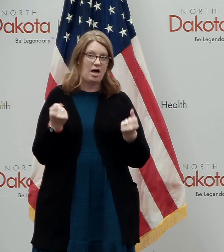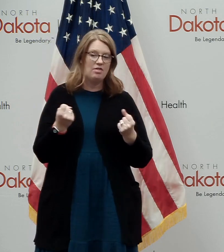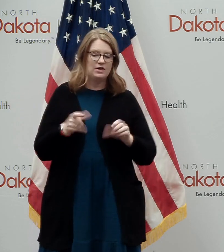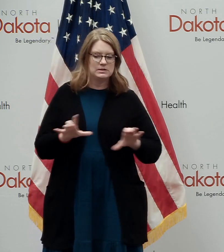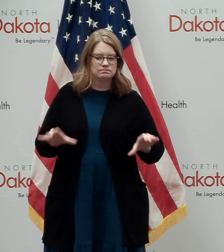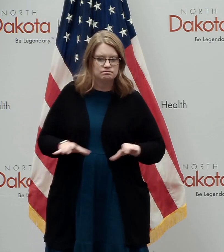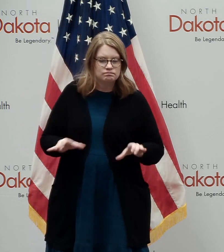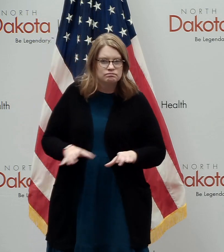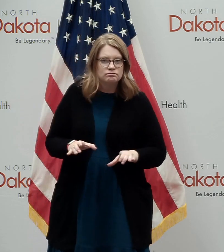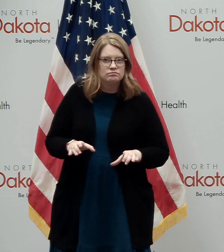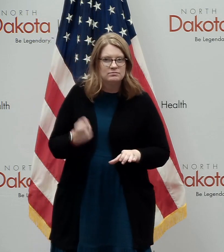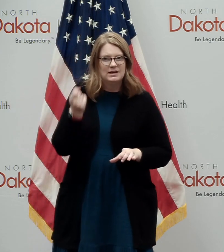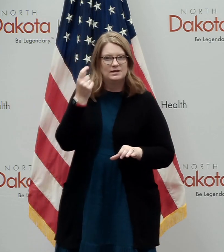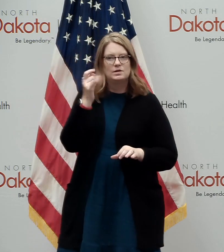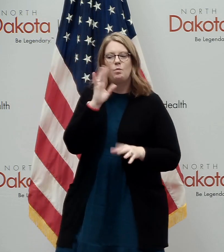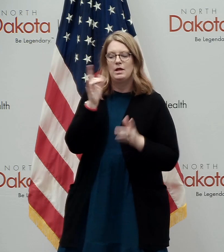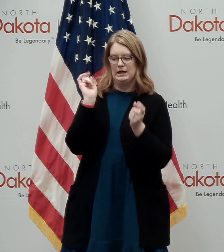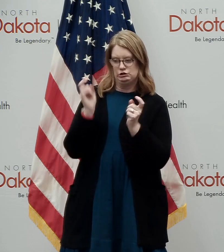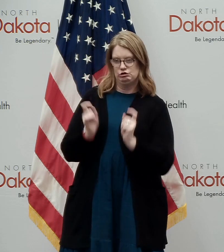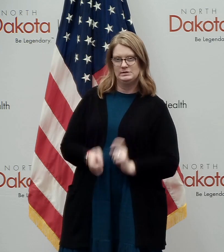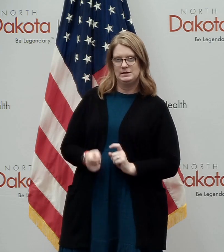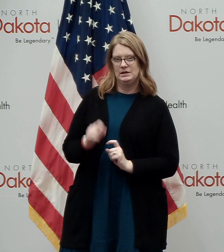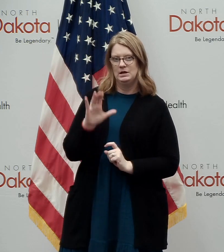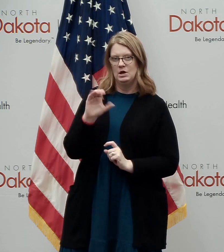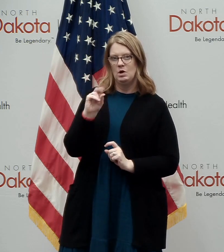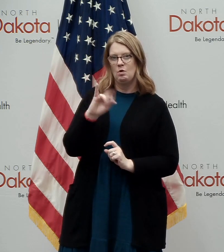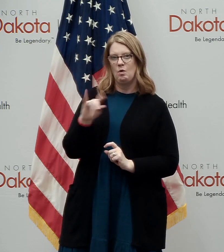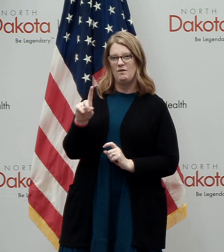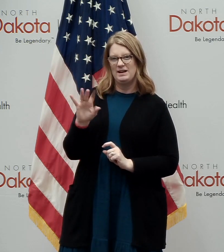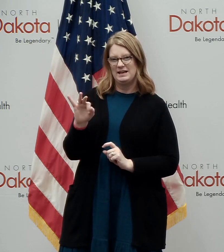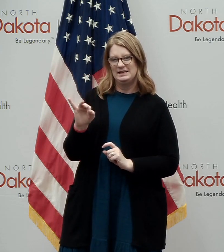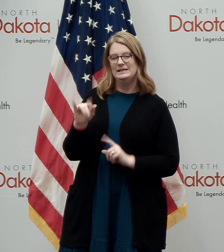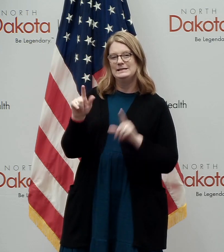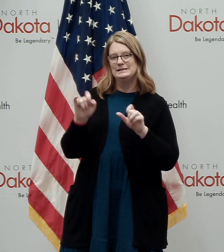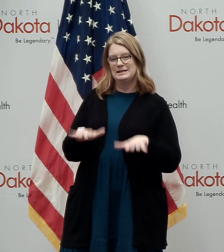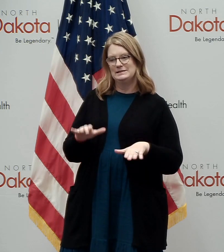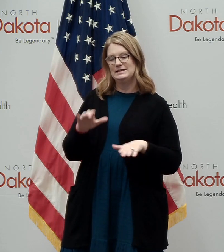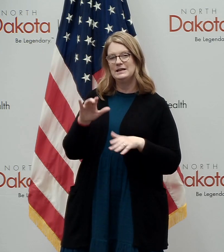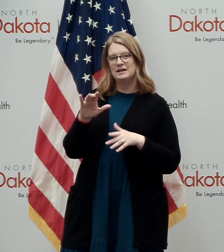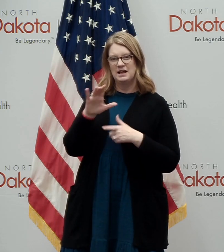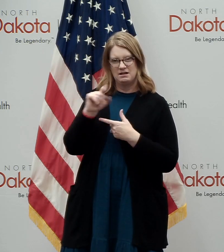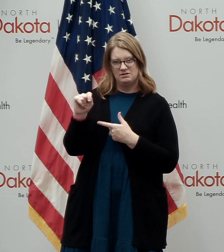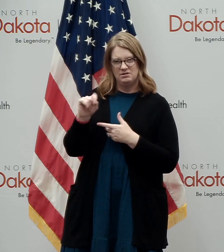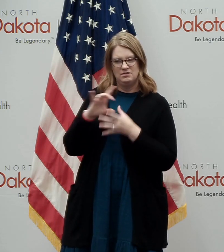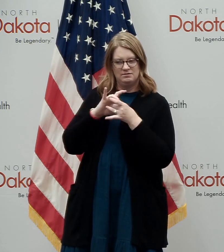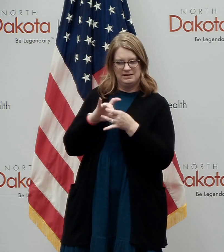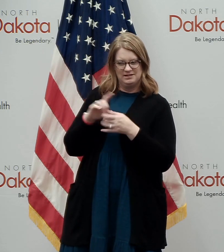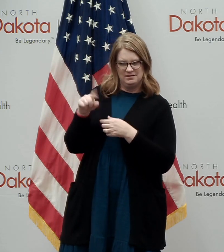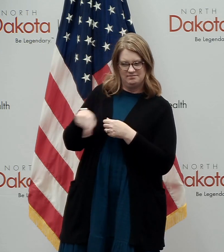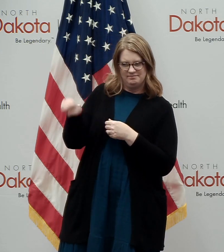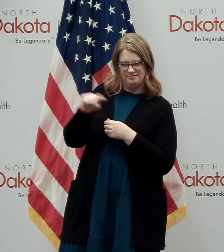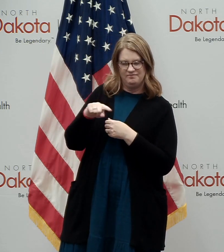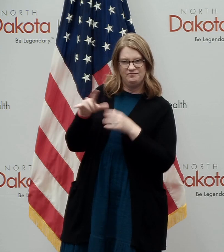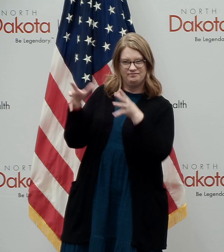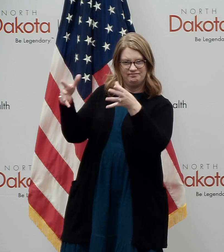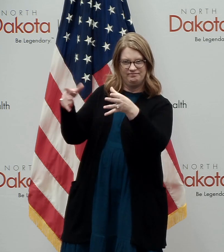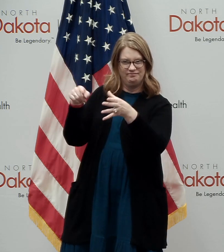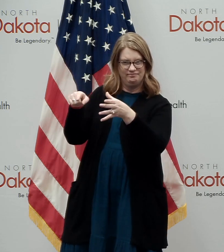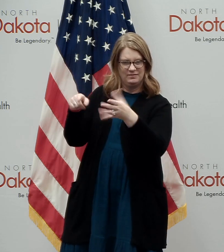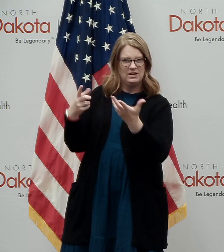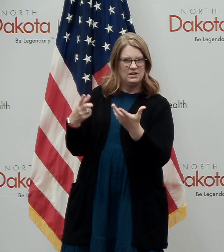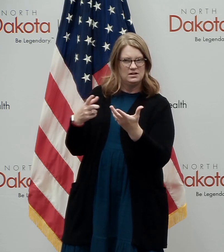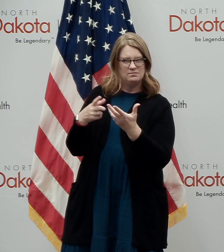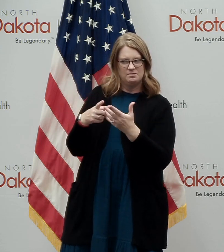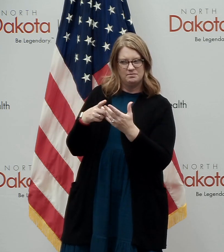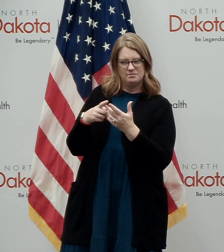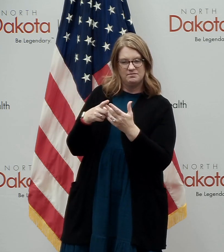and adjusting our COVID-19 testing and contact tracing related to vulnerable populations, and I'll walk through some of